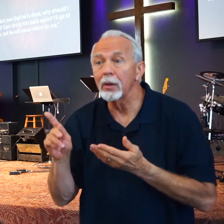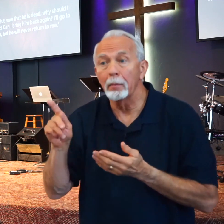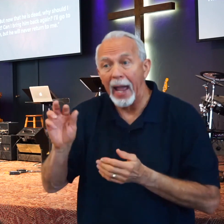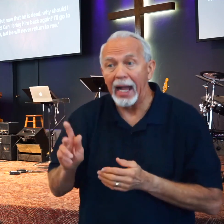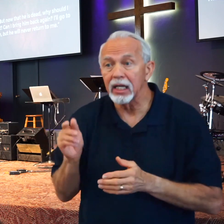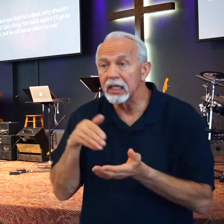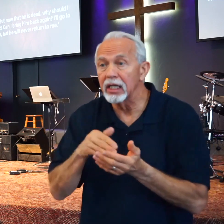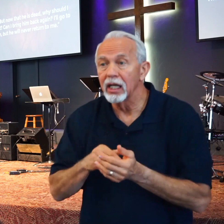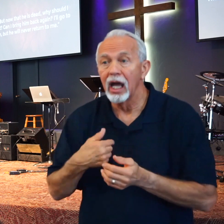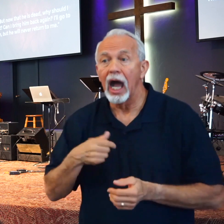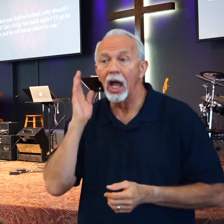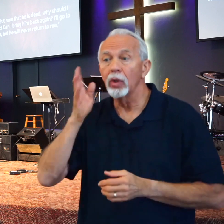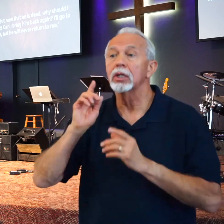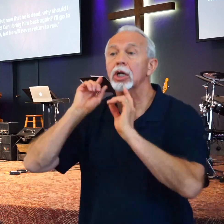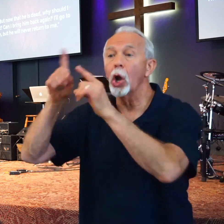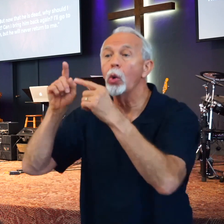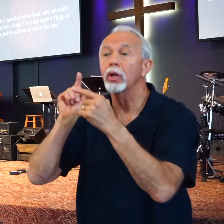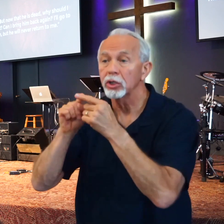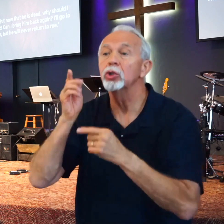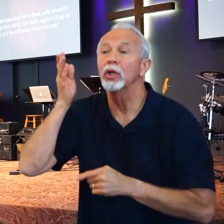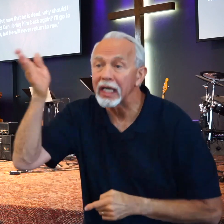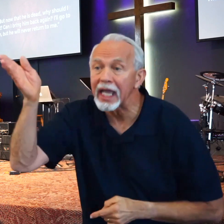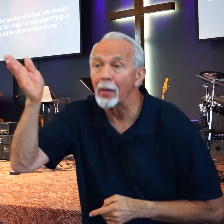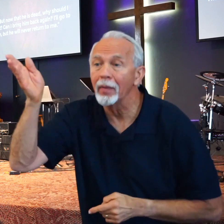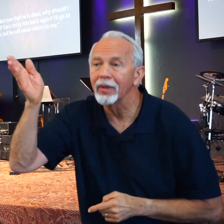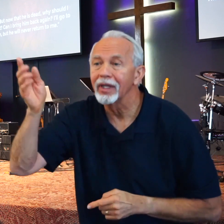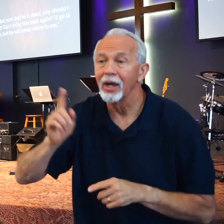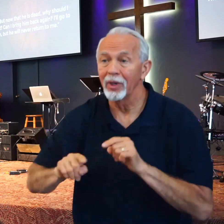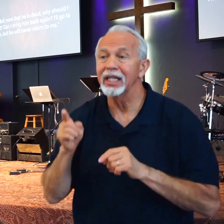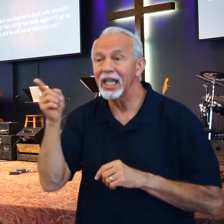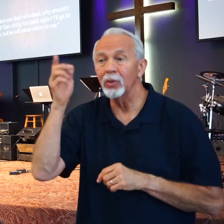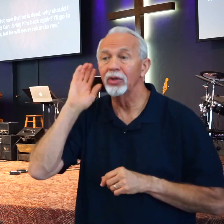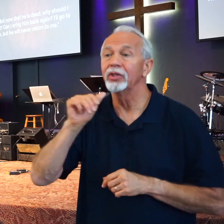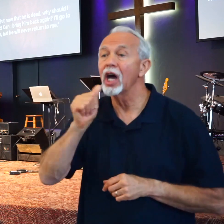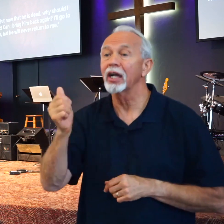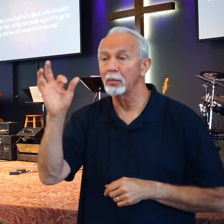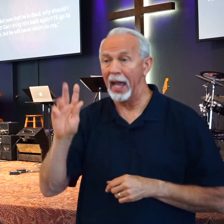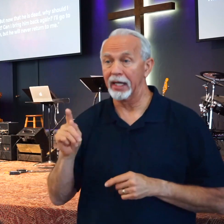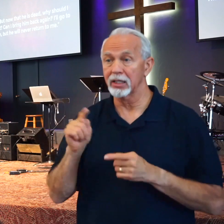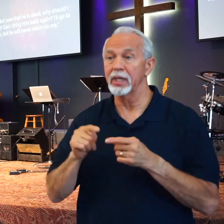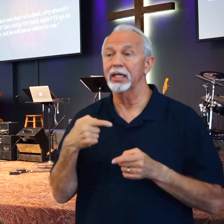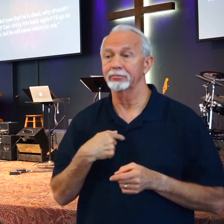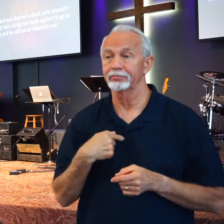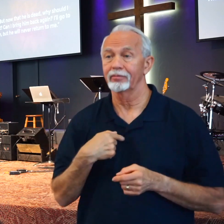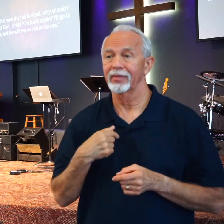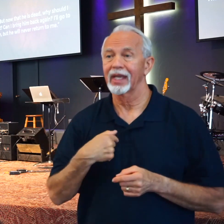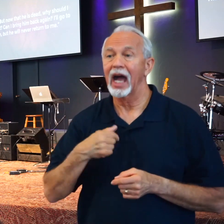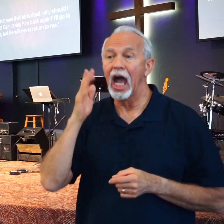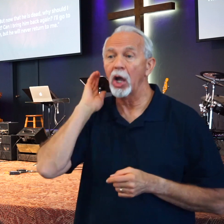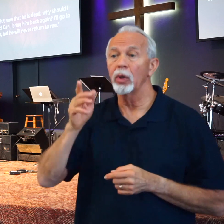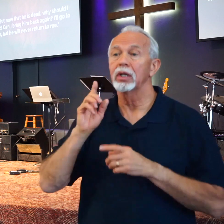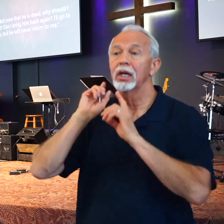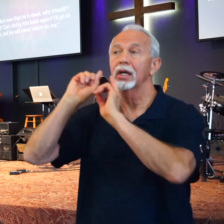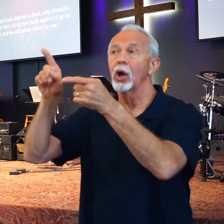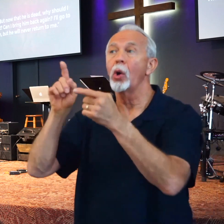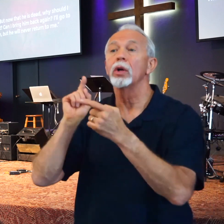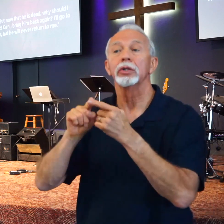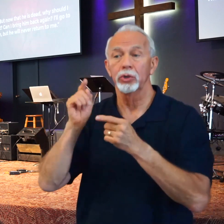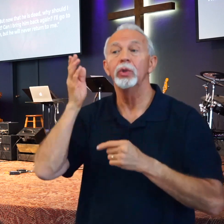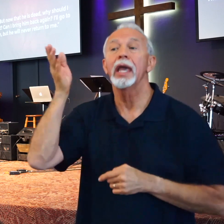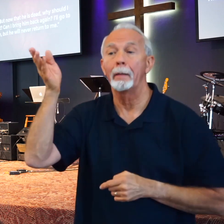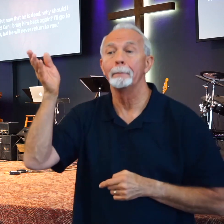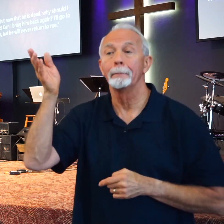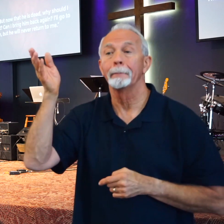I'll go to him, but he will never return to me. I'll go to